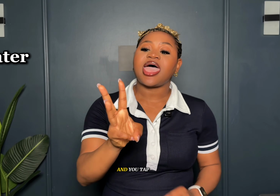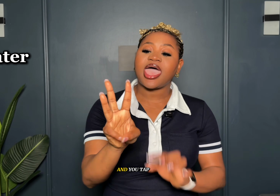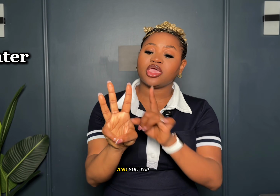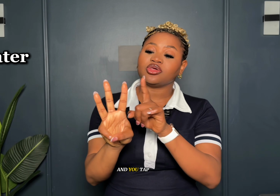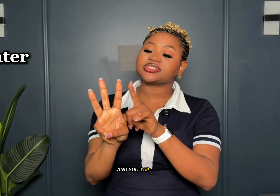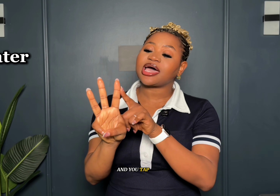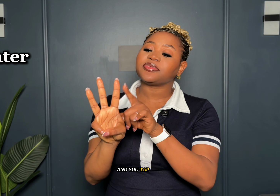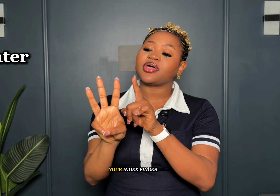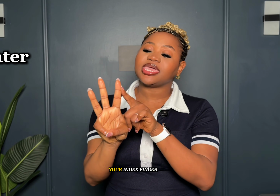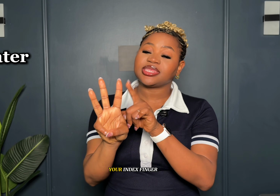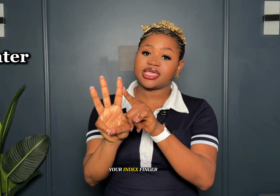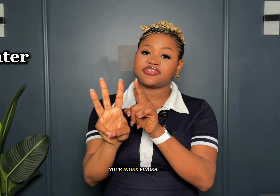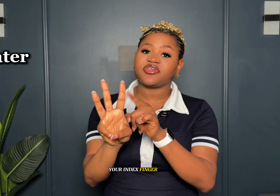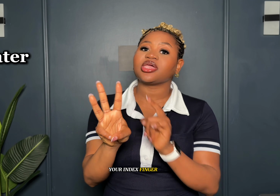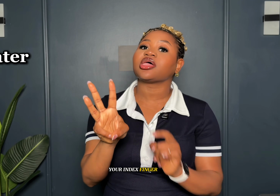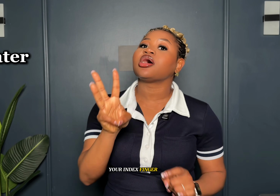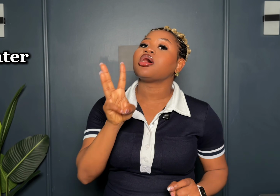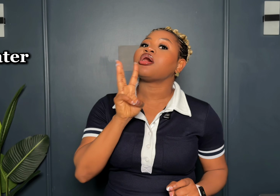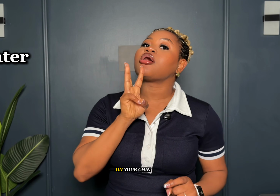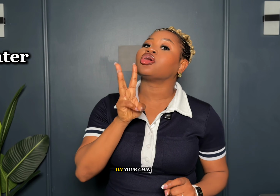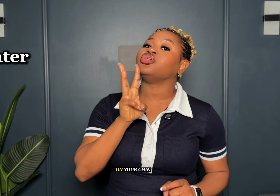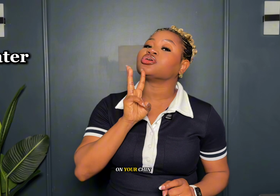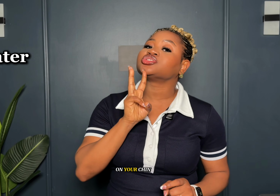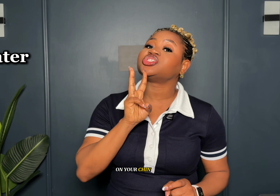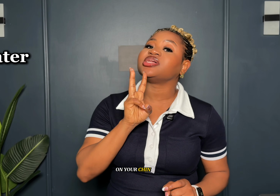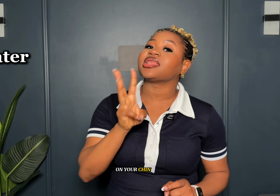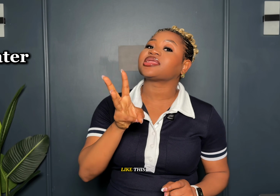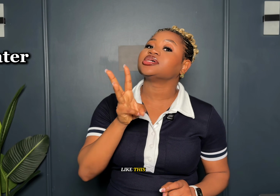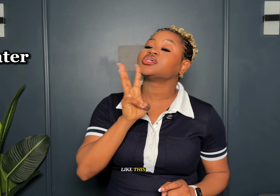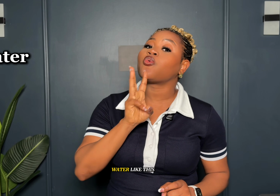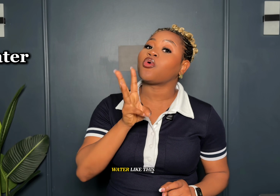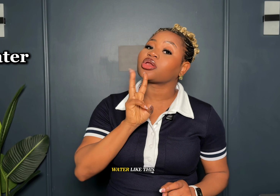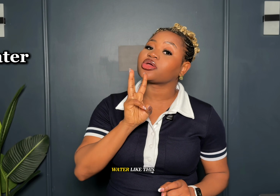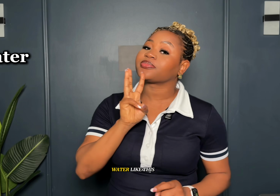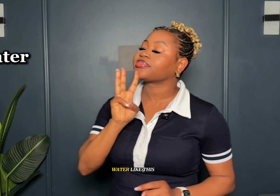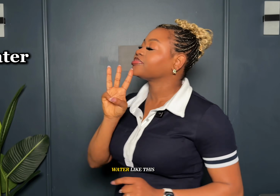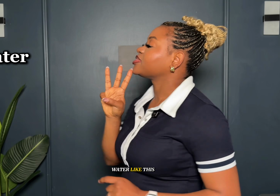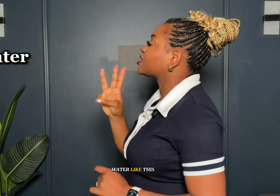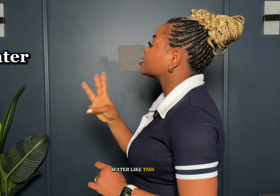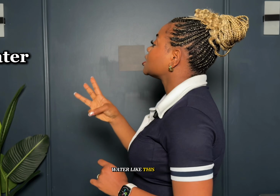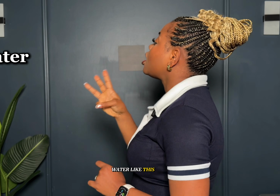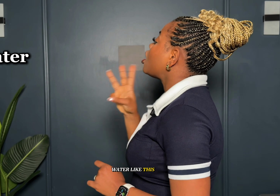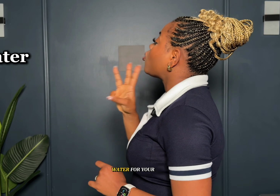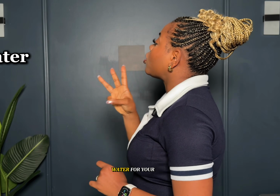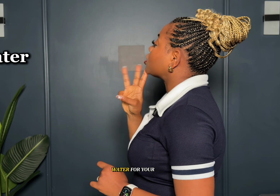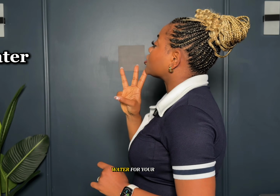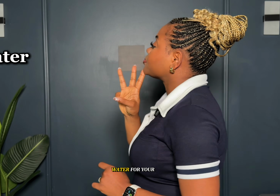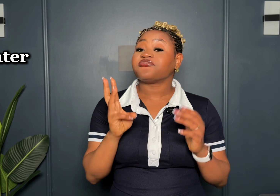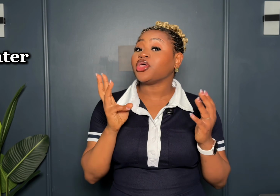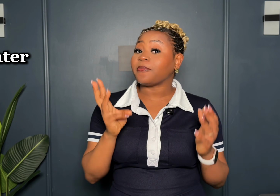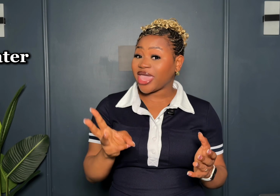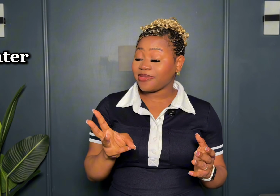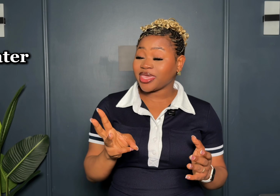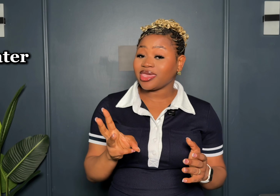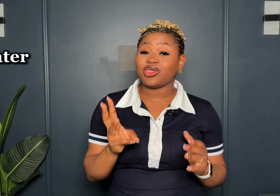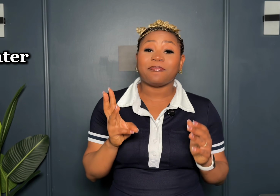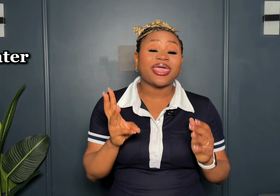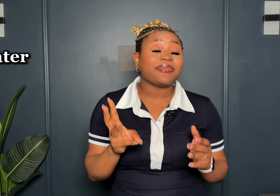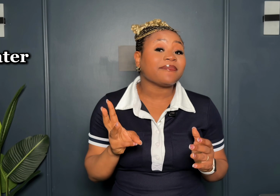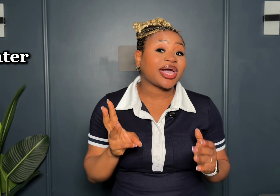and you tap your index finger on your chin like this. Water. Like this. Water. For your baby might